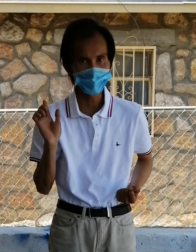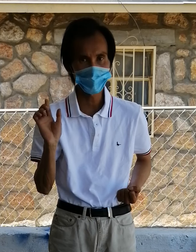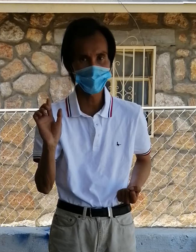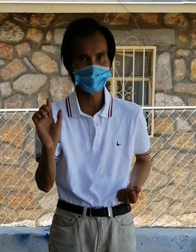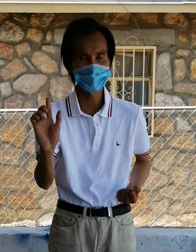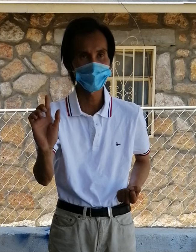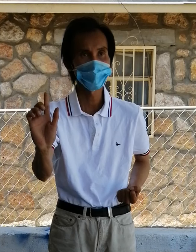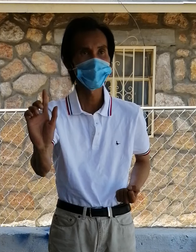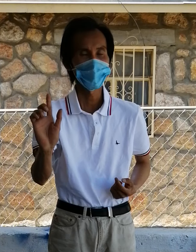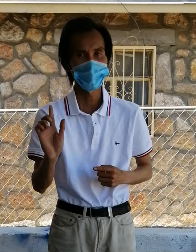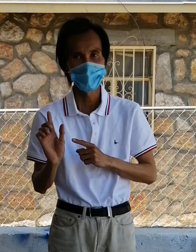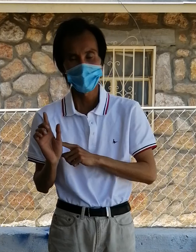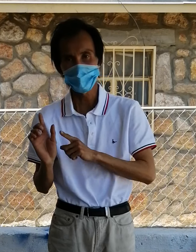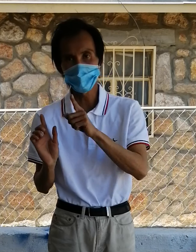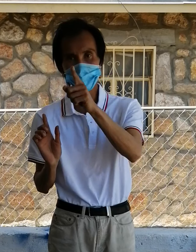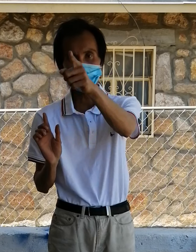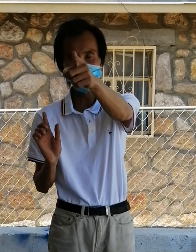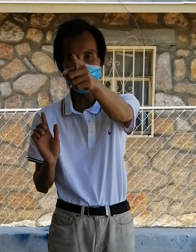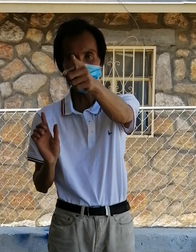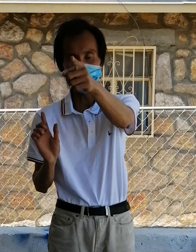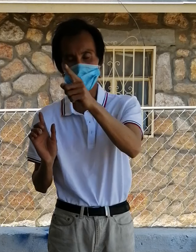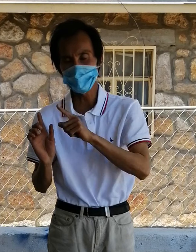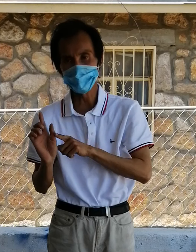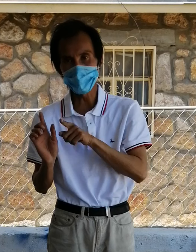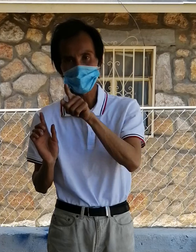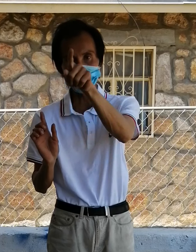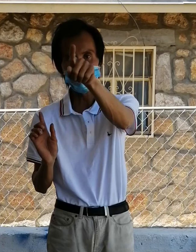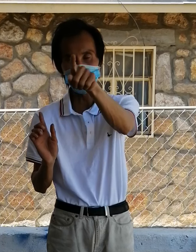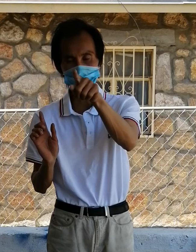One. The force go up. I mean the motion go up.